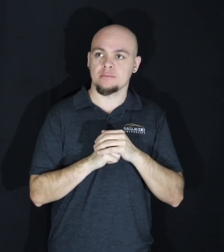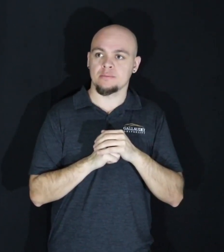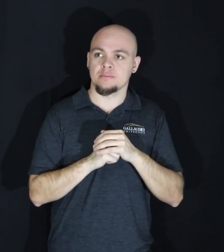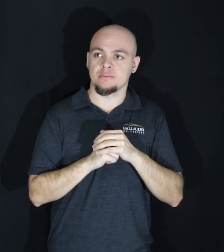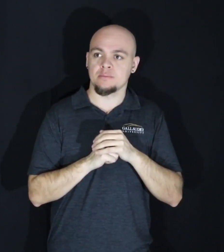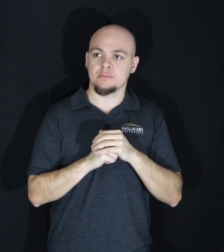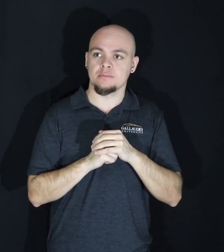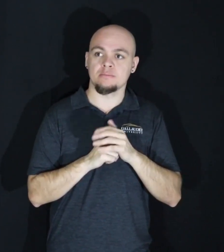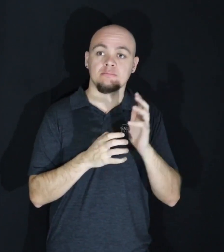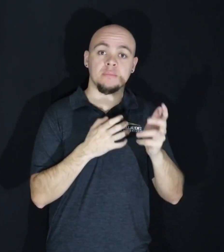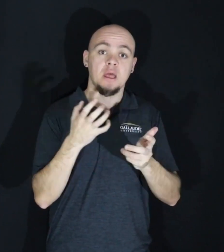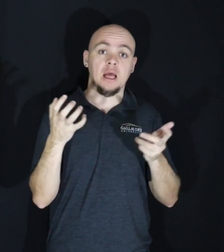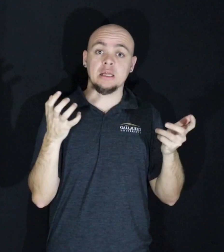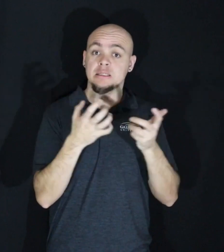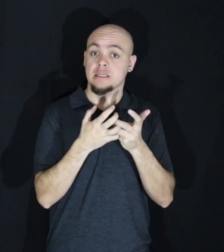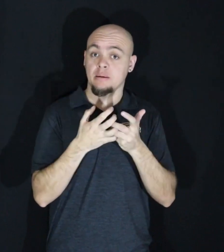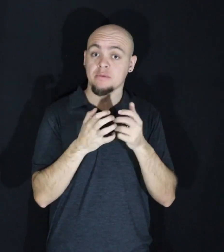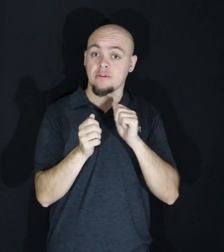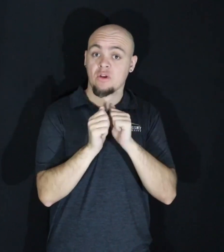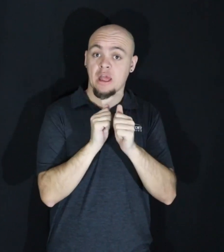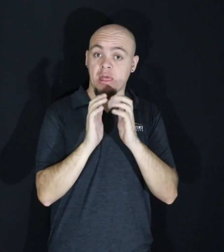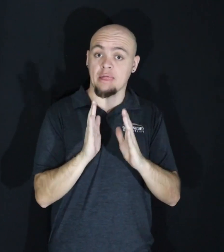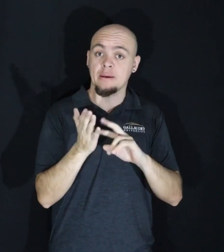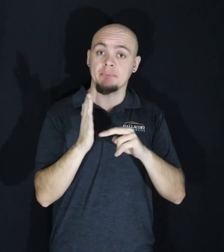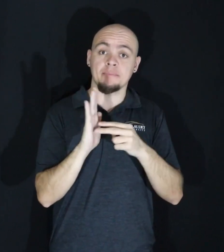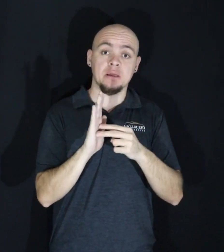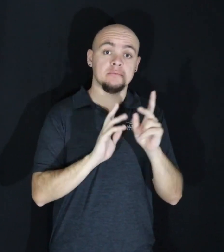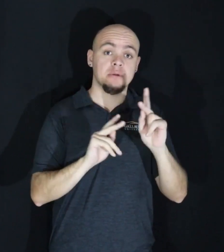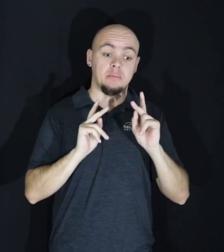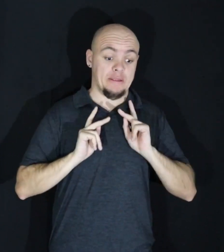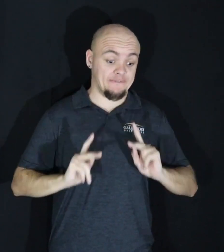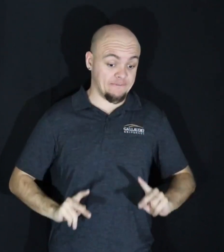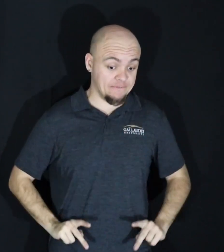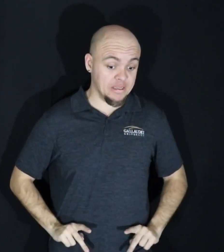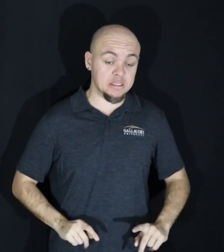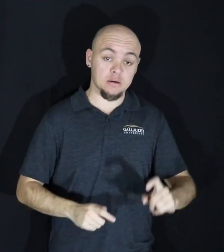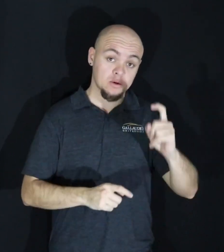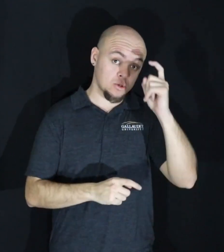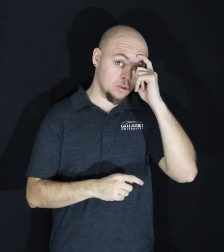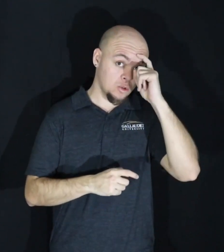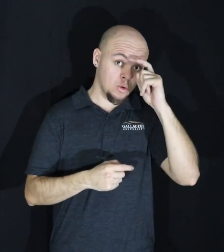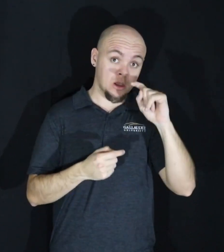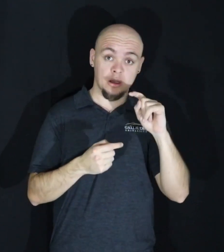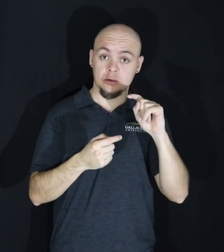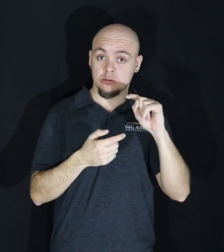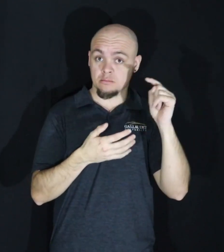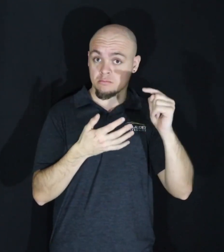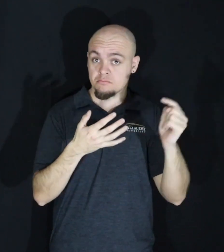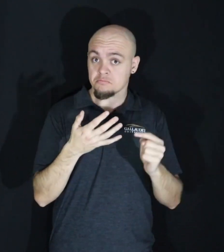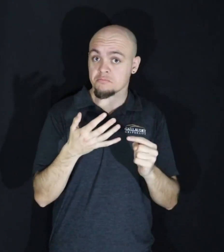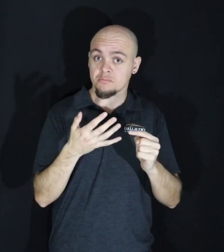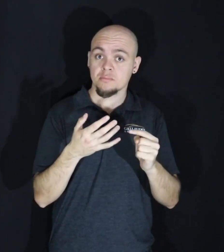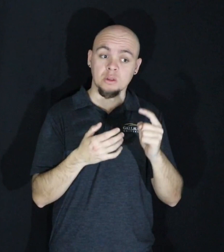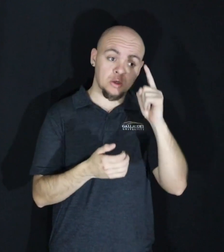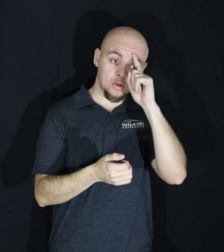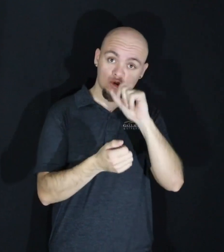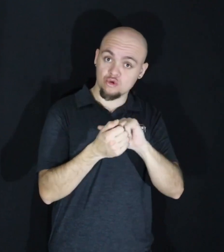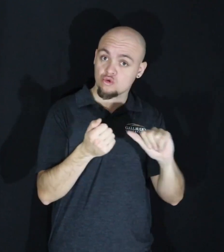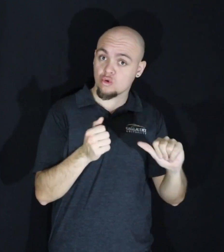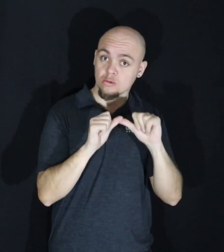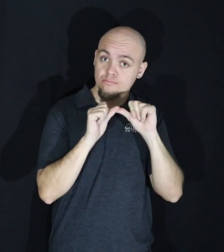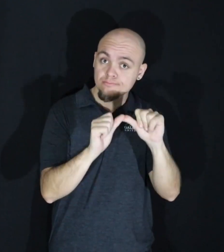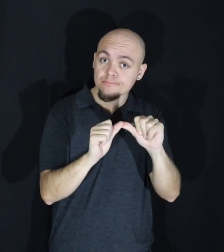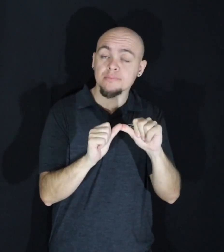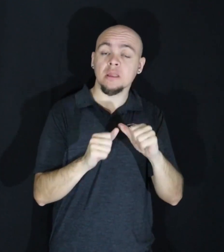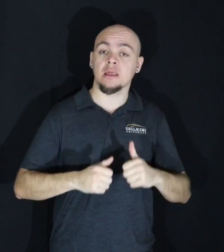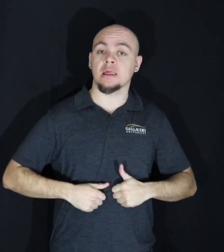An adaptive athlete refers to those with various physical or neurological conditions, stroke survivors,